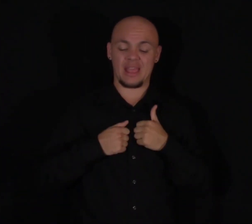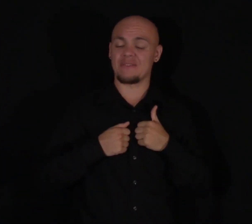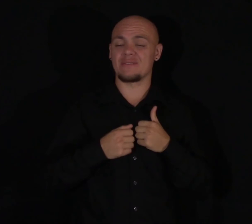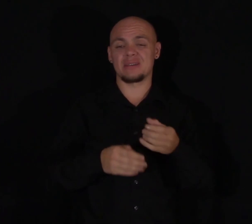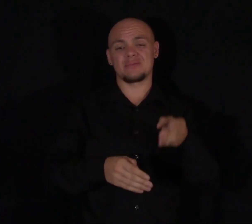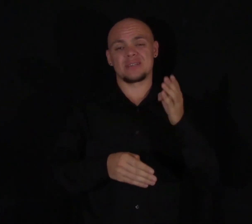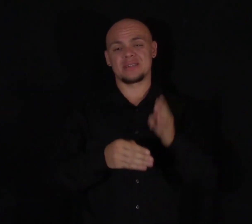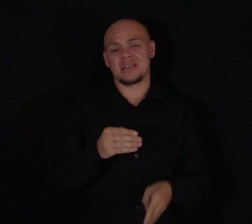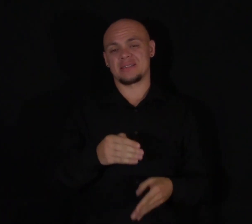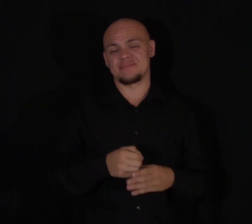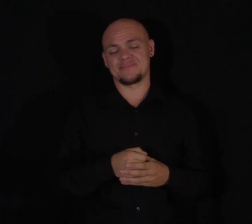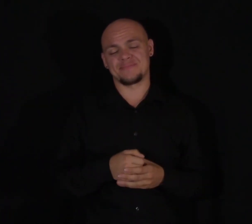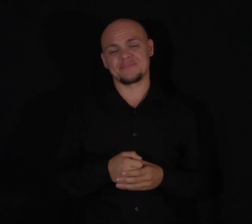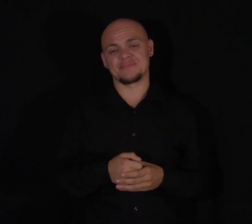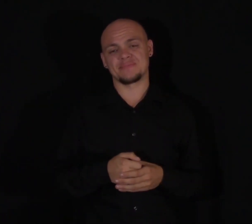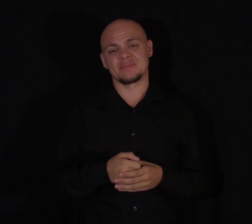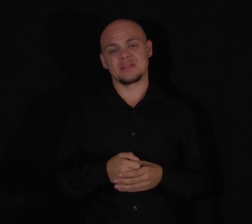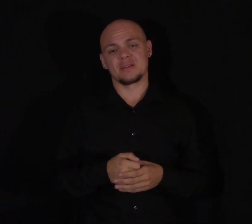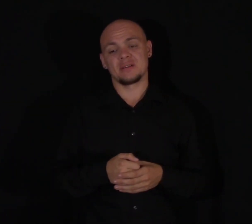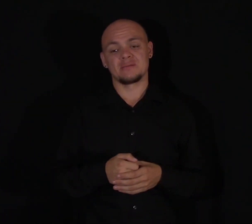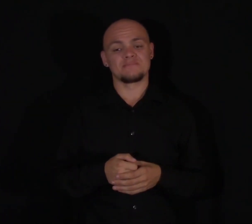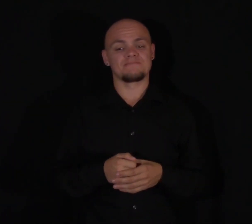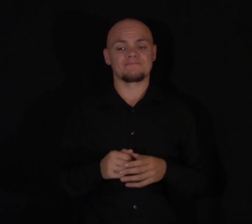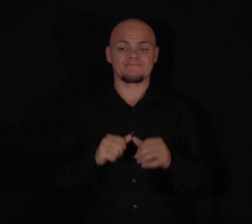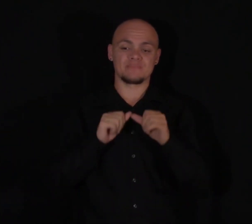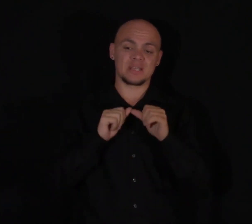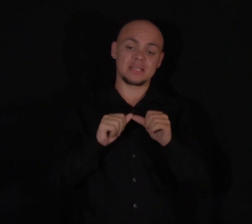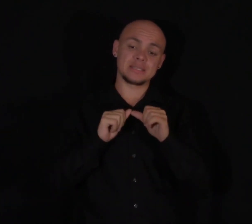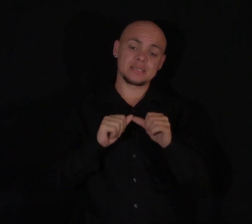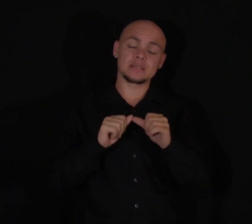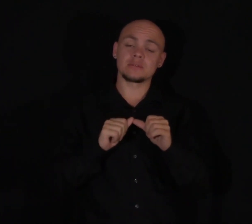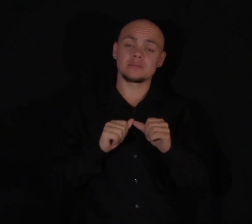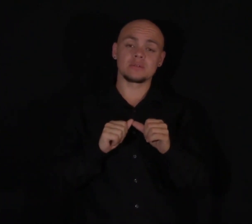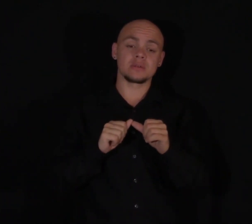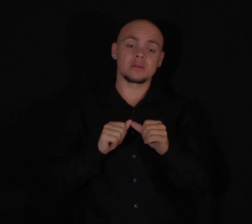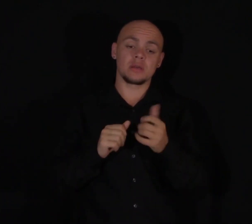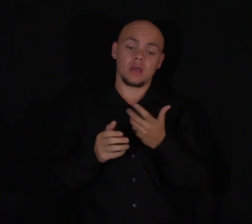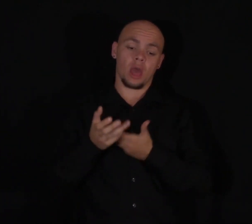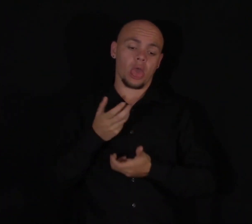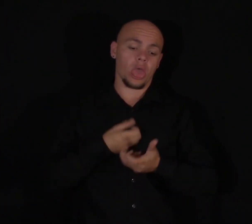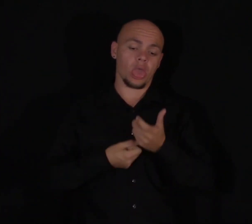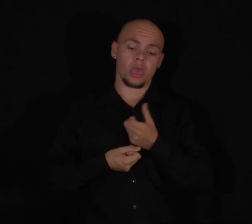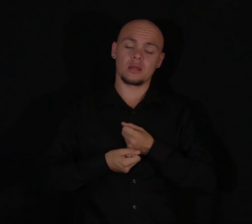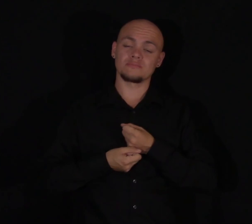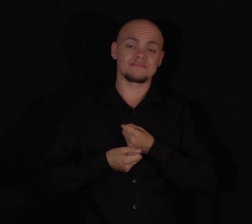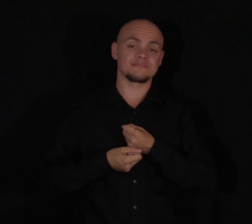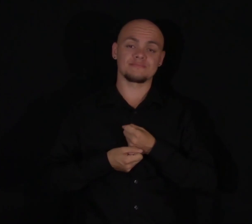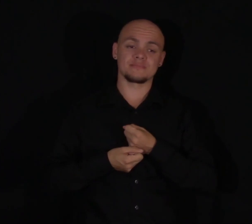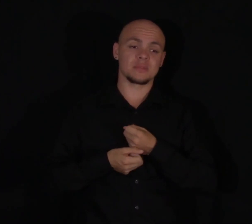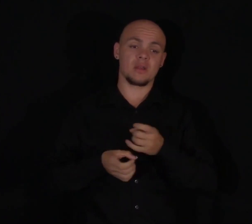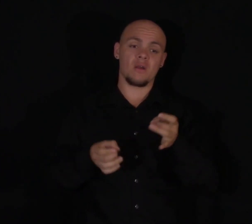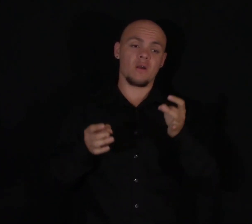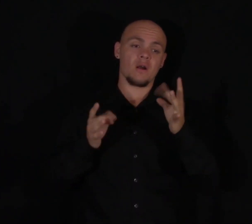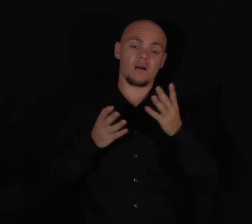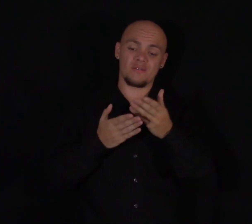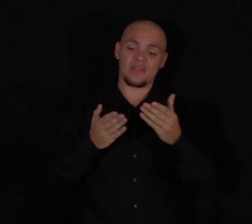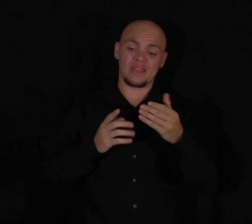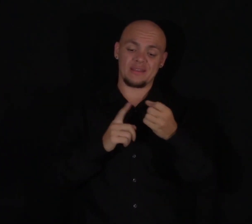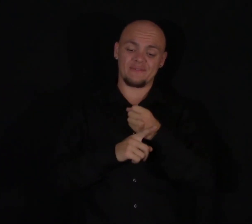it required unceasing attendance and vigilance to restrain me from committing some dreadful act of violence.